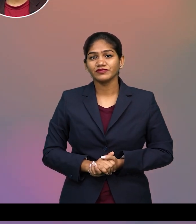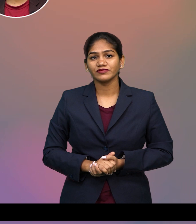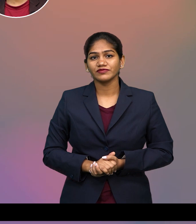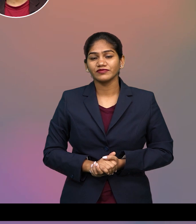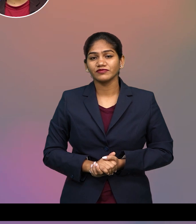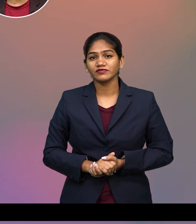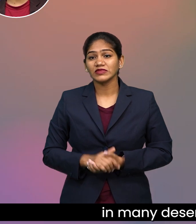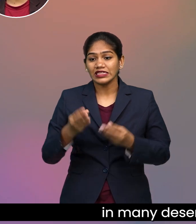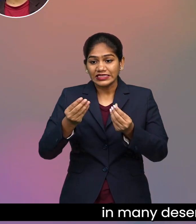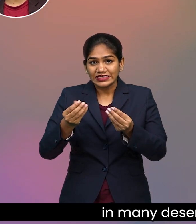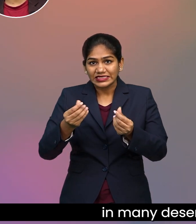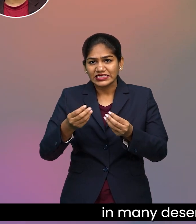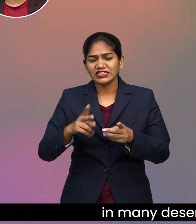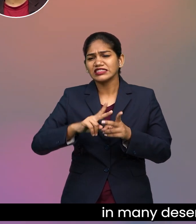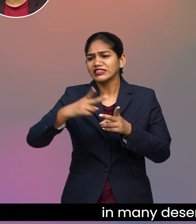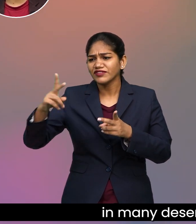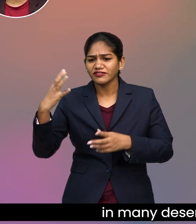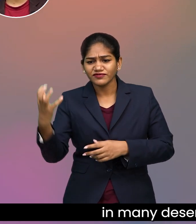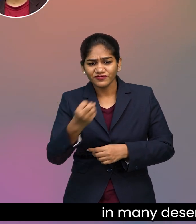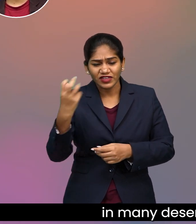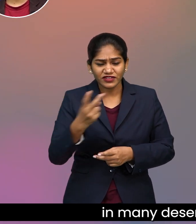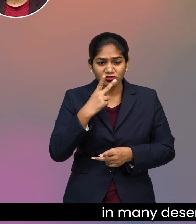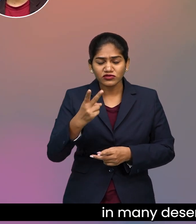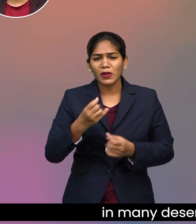of fine sand in many deserts.